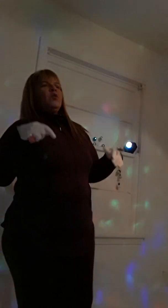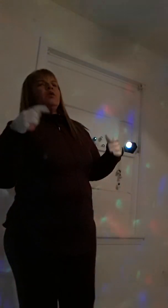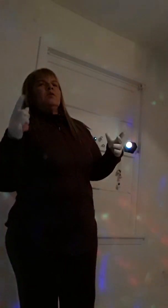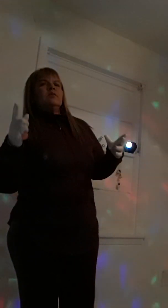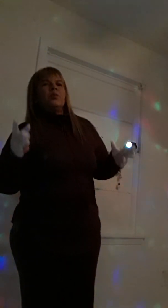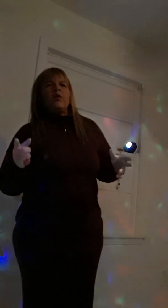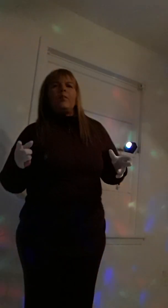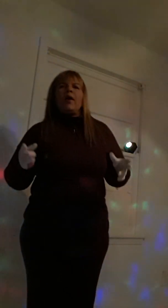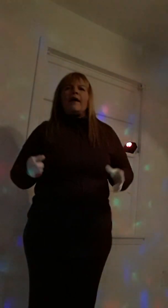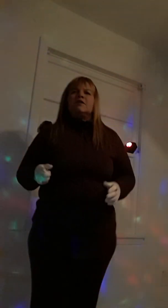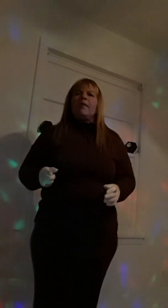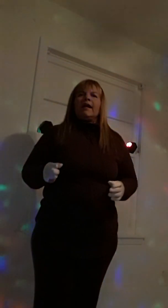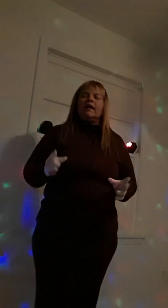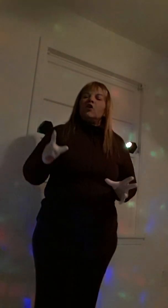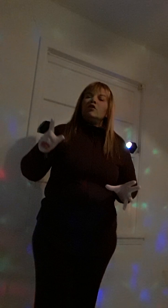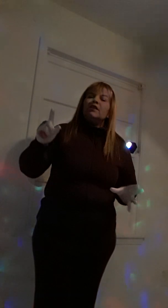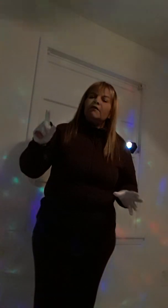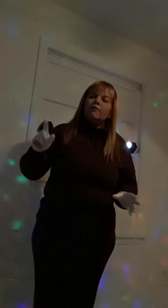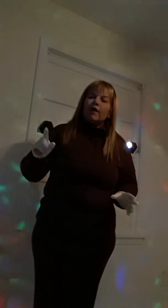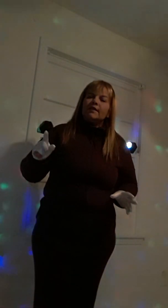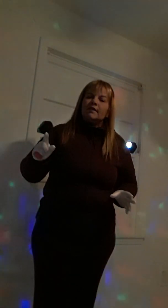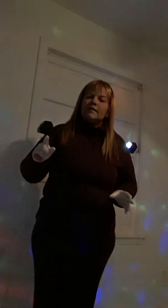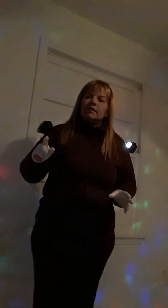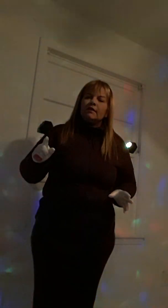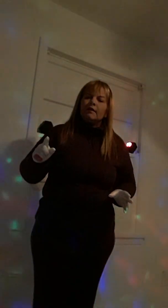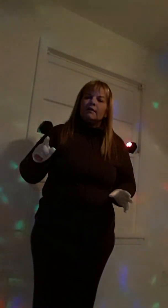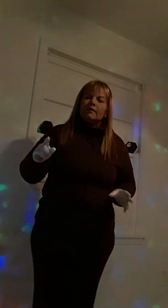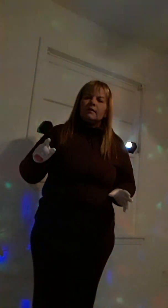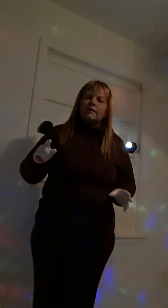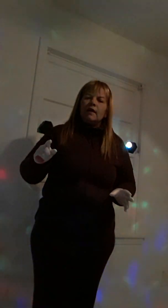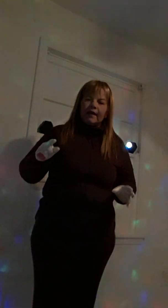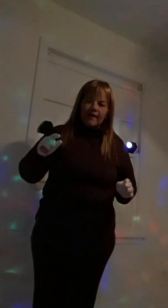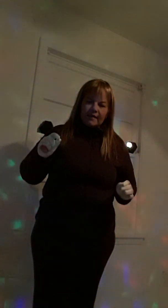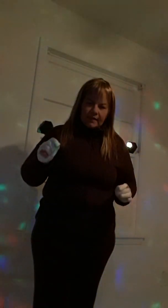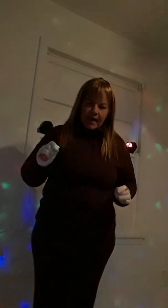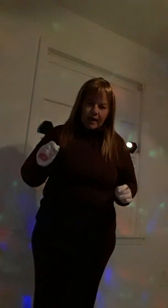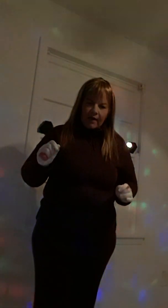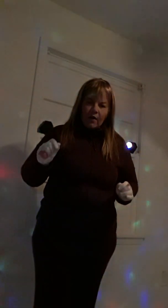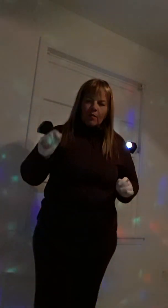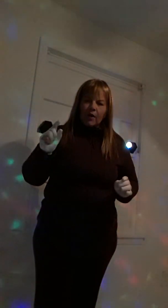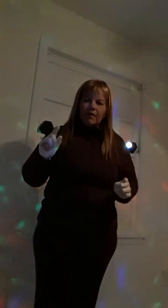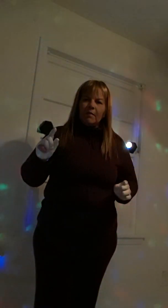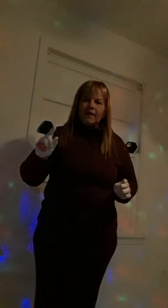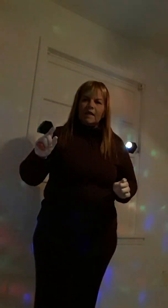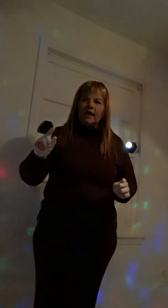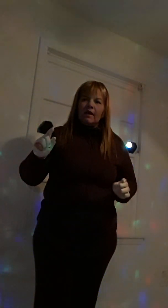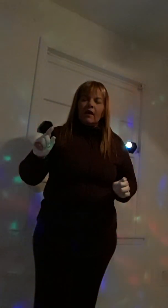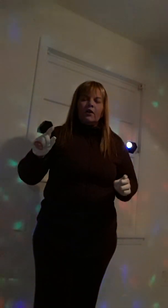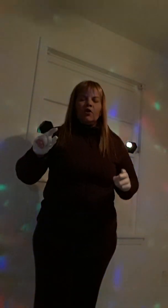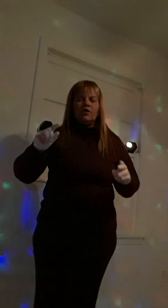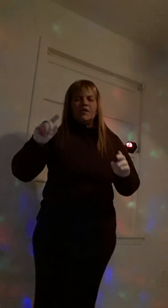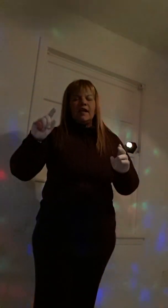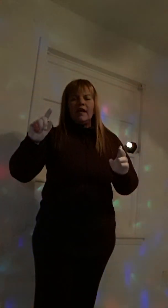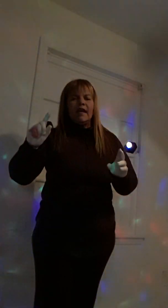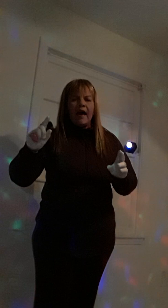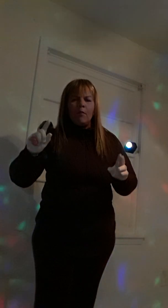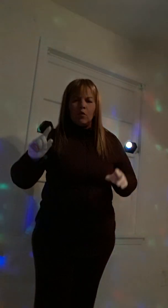will perhaps make a lot of difference, like they say. Probablemente no sería mucha